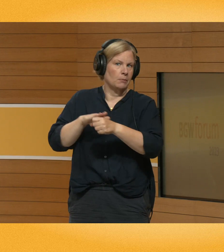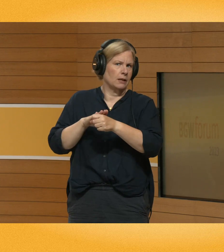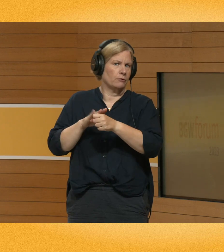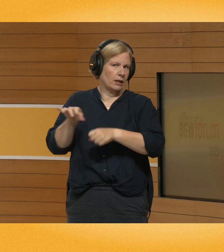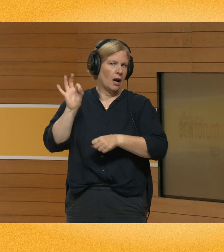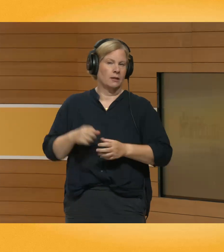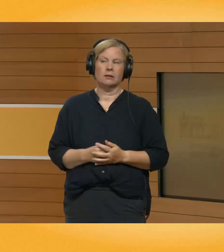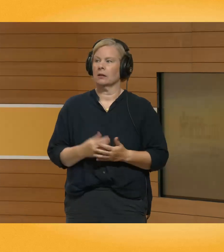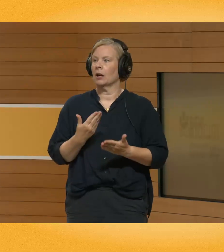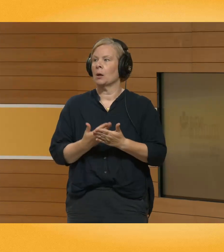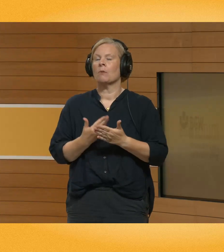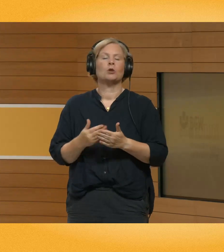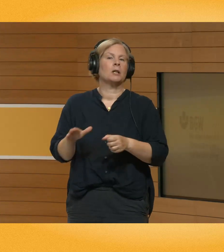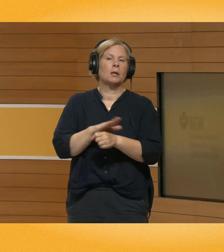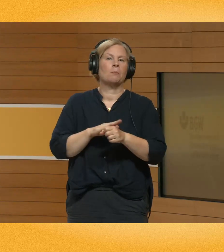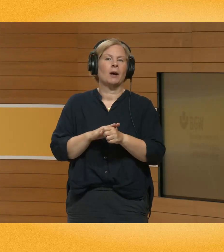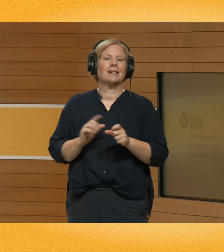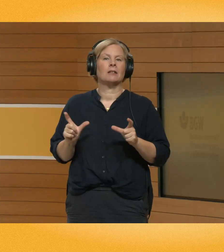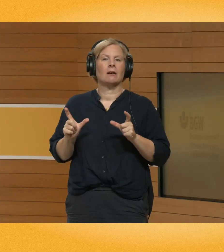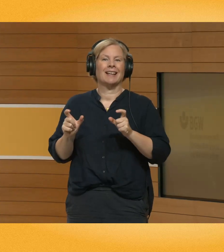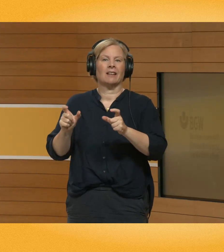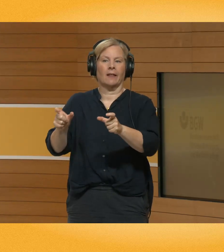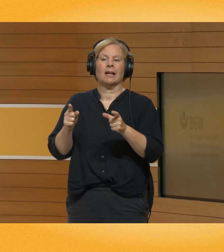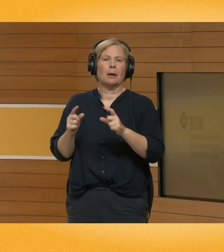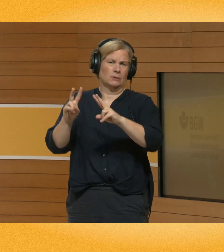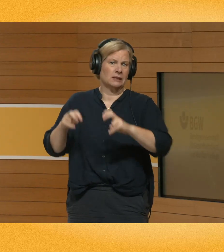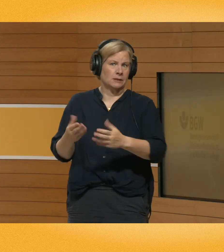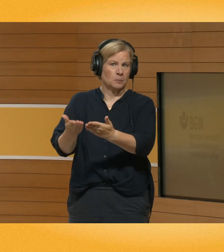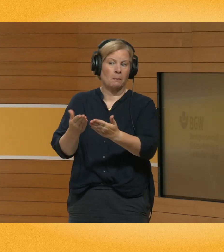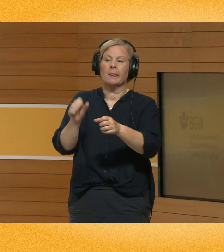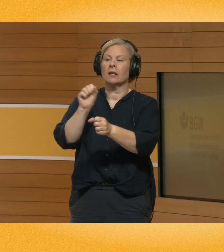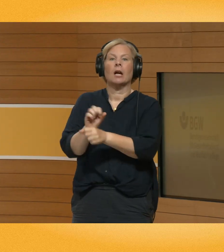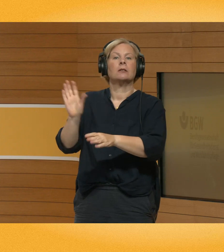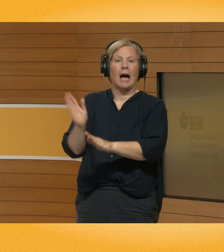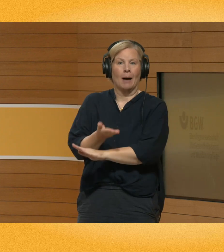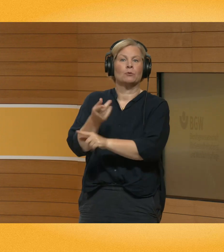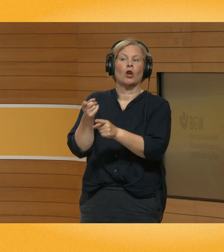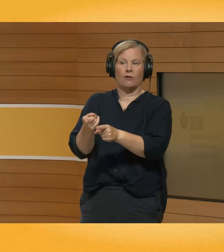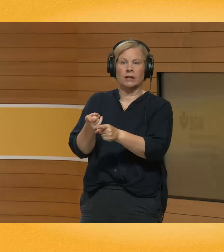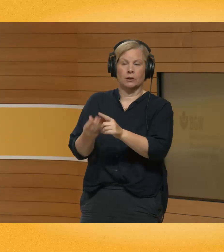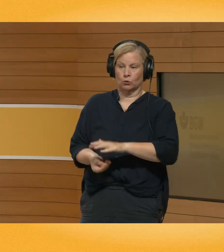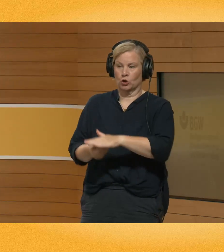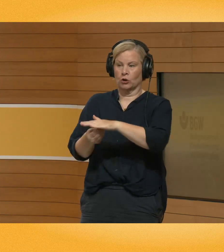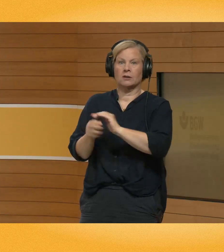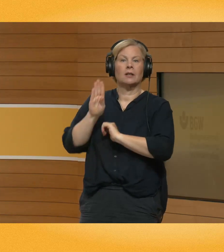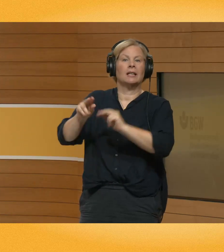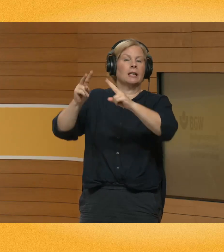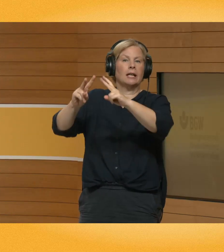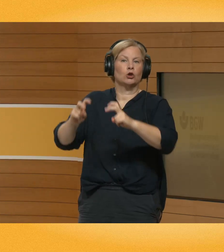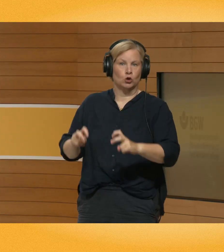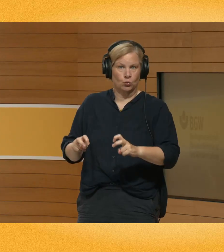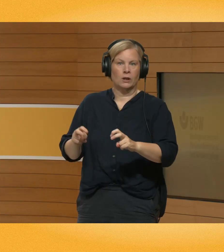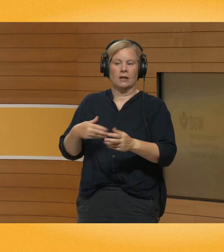unterstützen, To support. to support the studies in this project. And this, so our